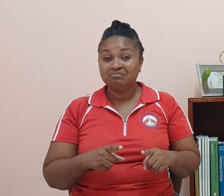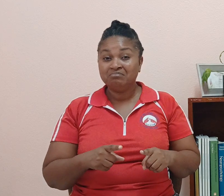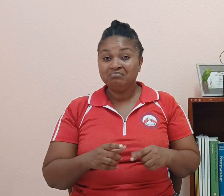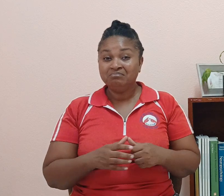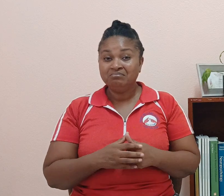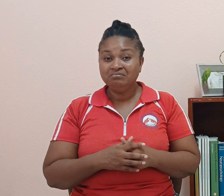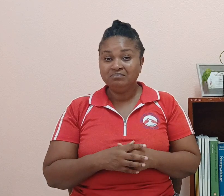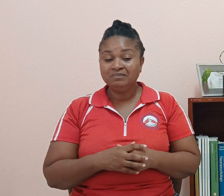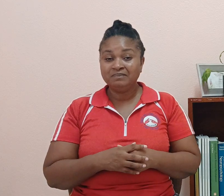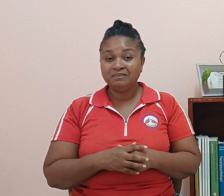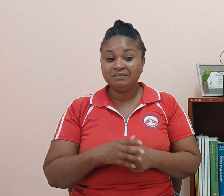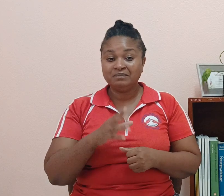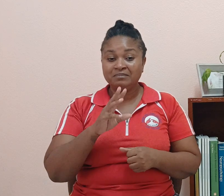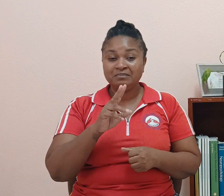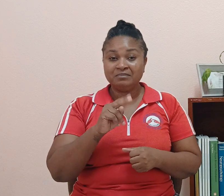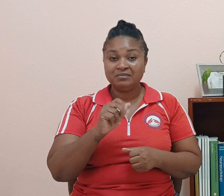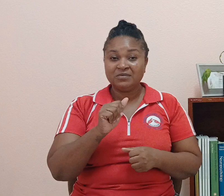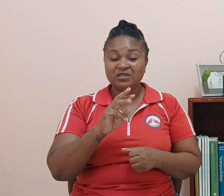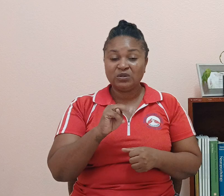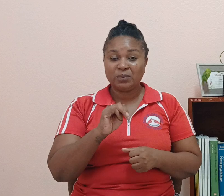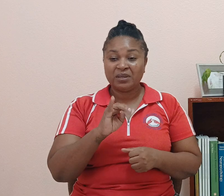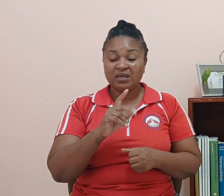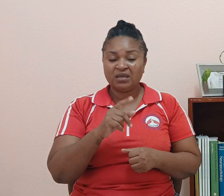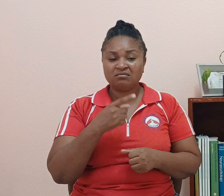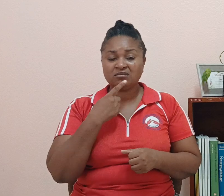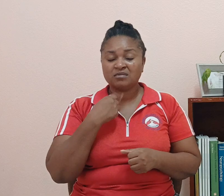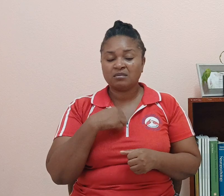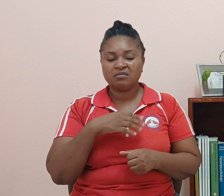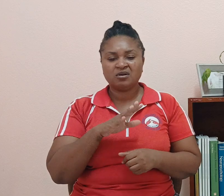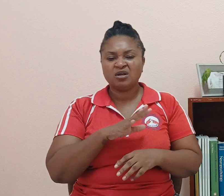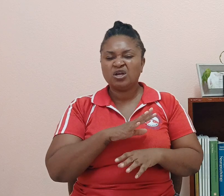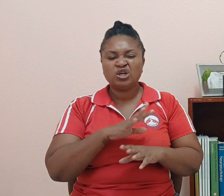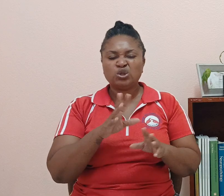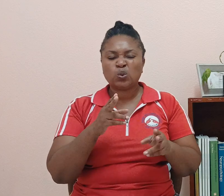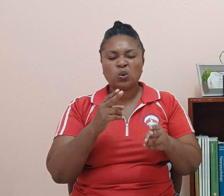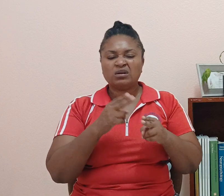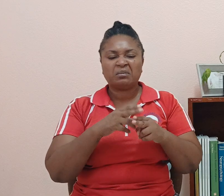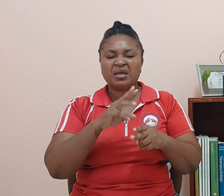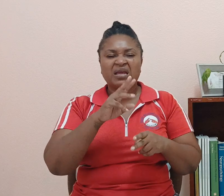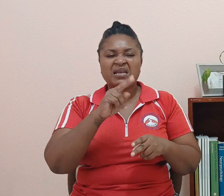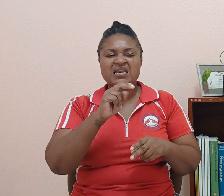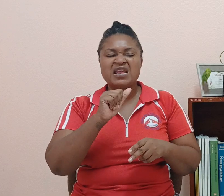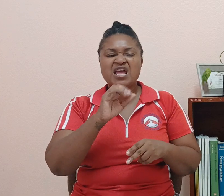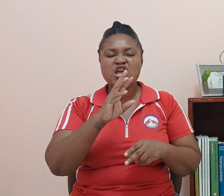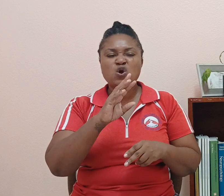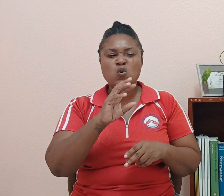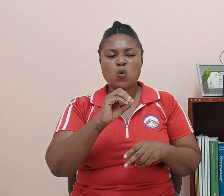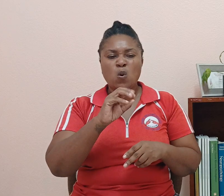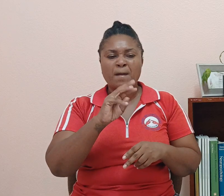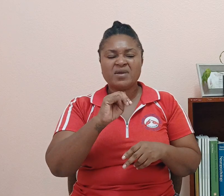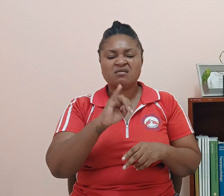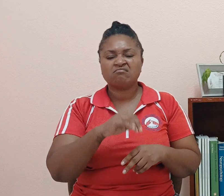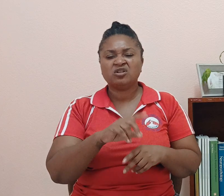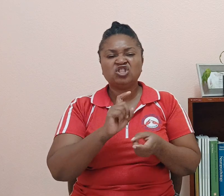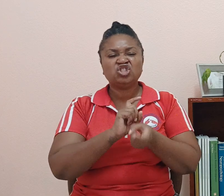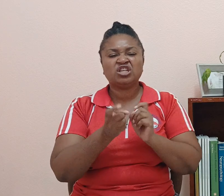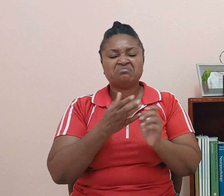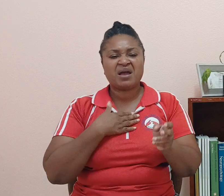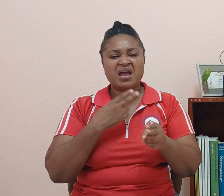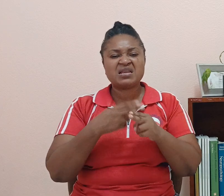She told them to call her Mara, a name which means bitter, instead of